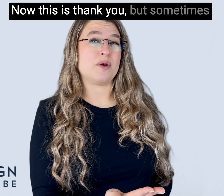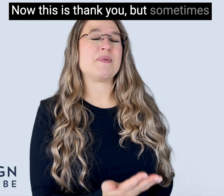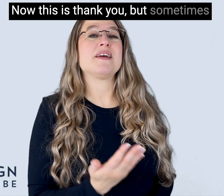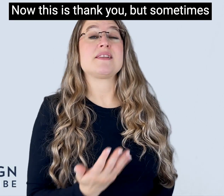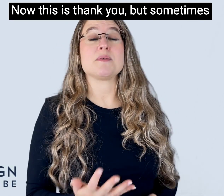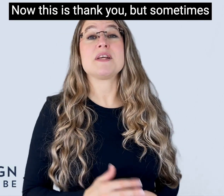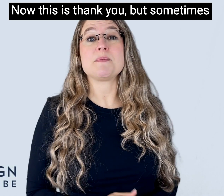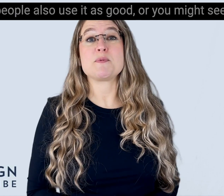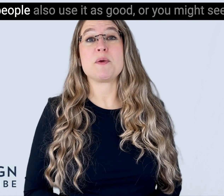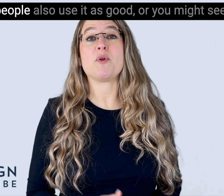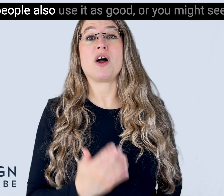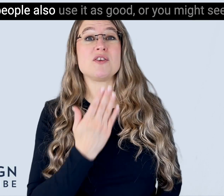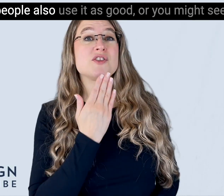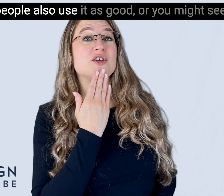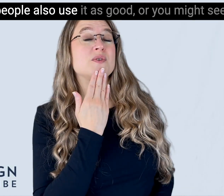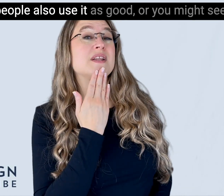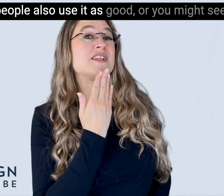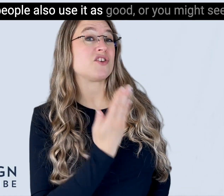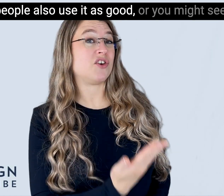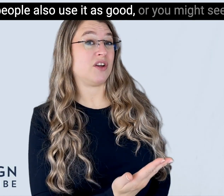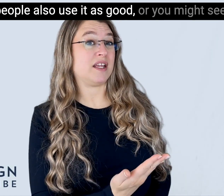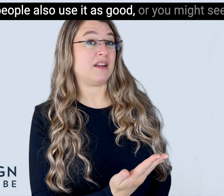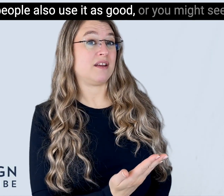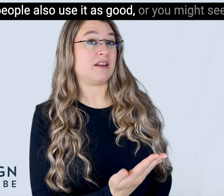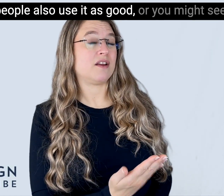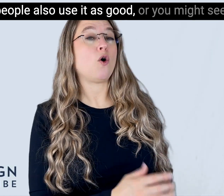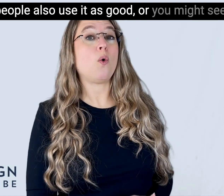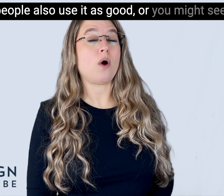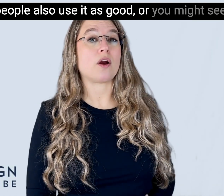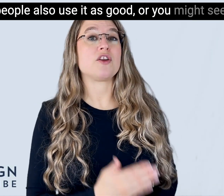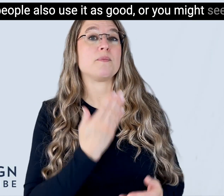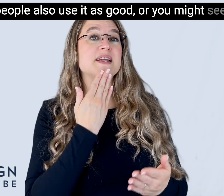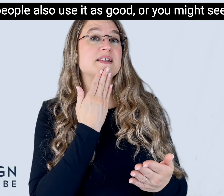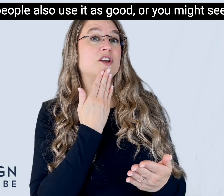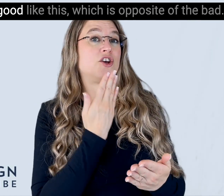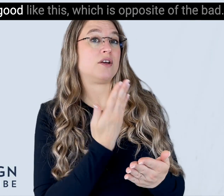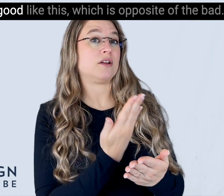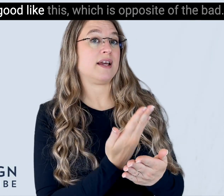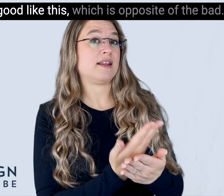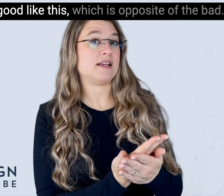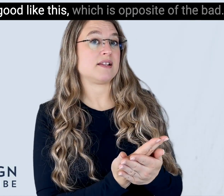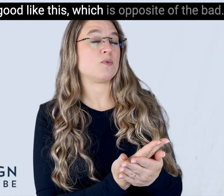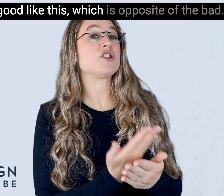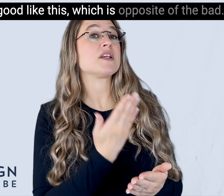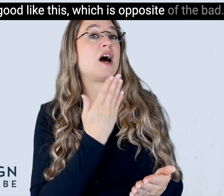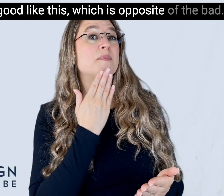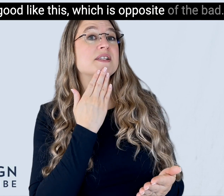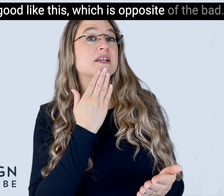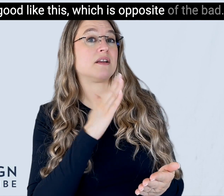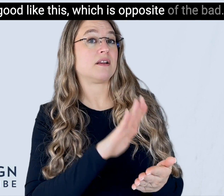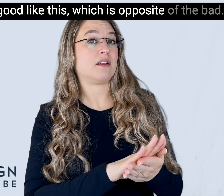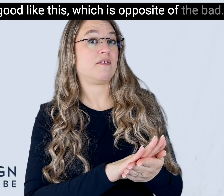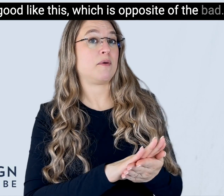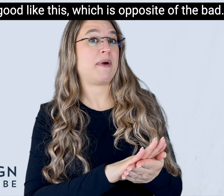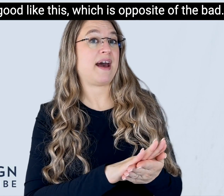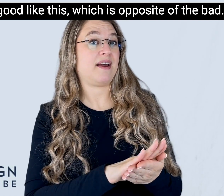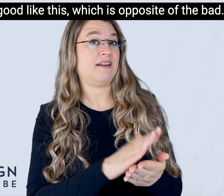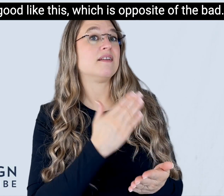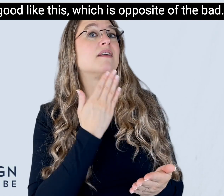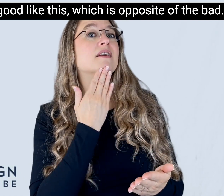but sometimes people also use it as good. Or you might see good like this, which is opposite of the bad.